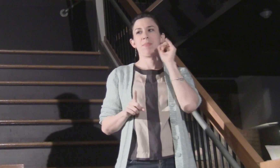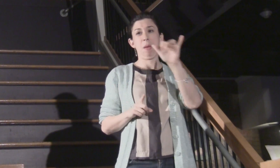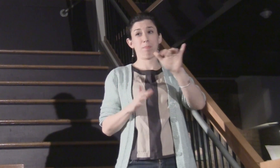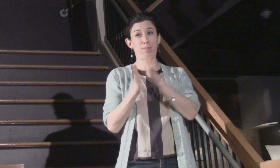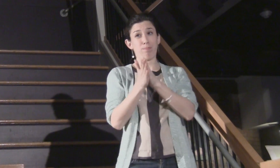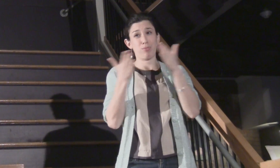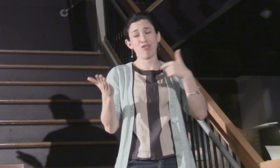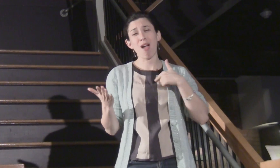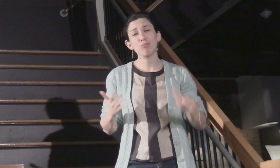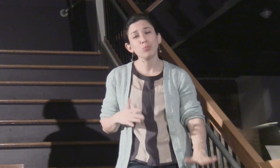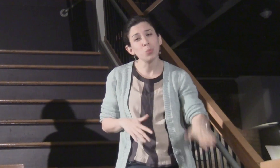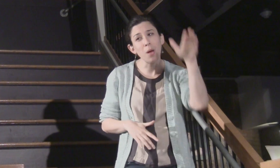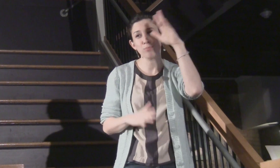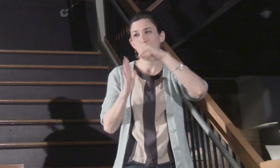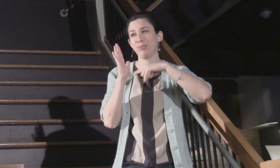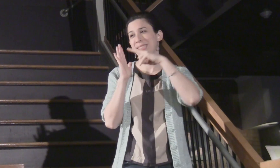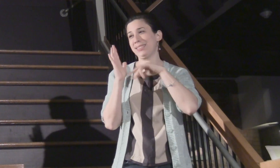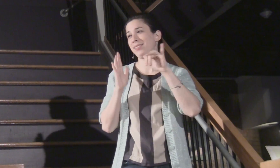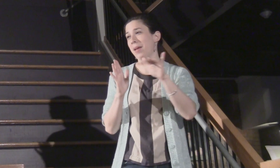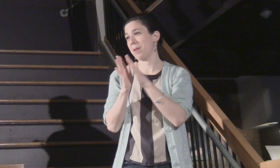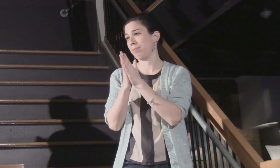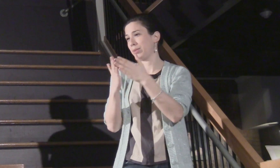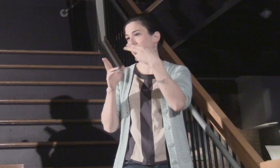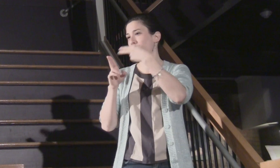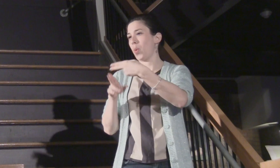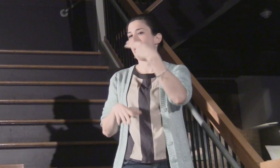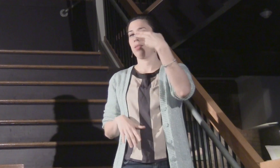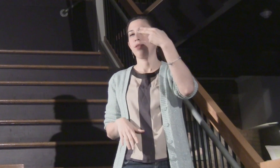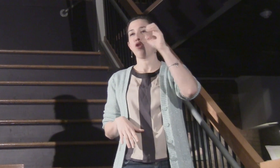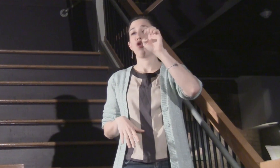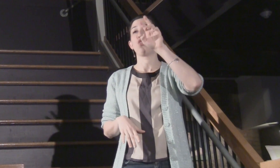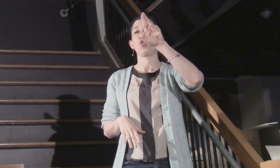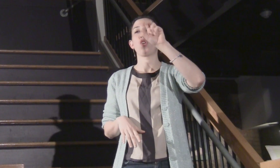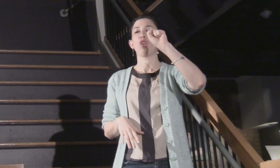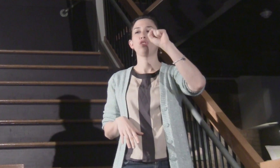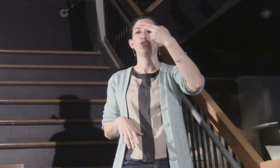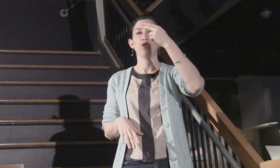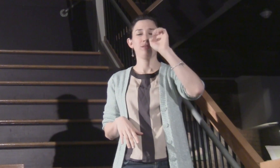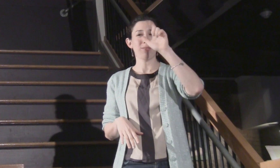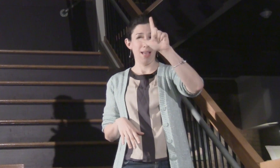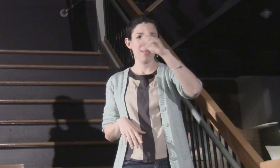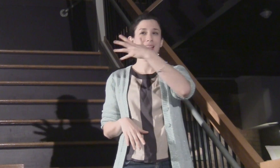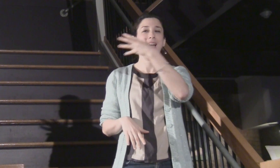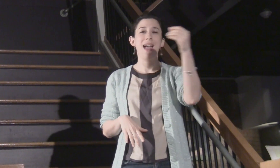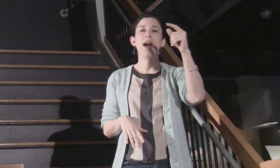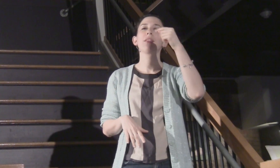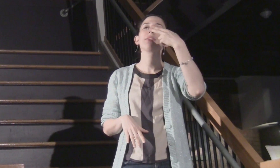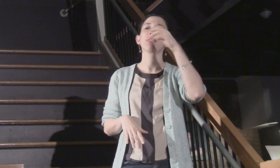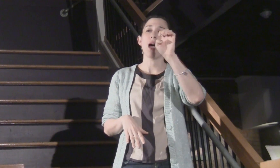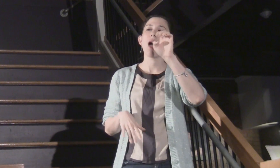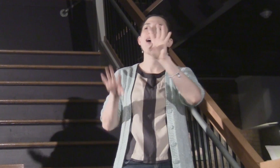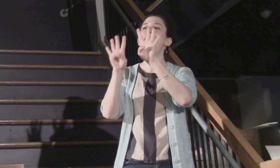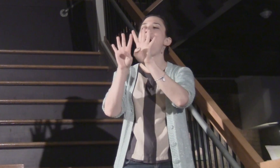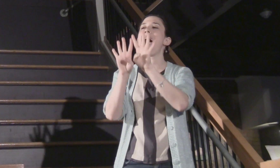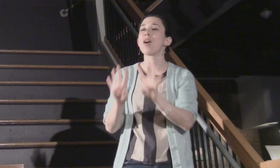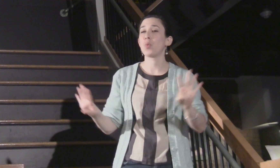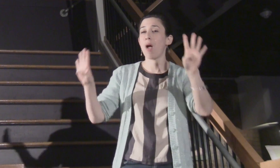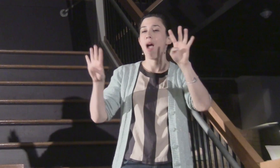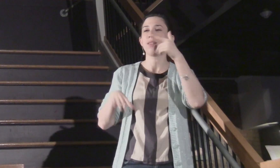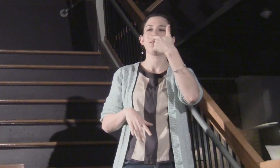ASL and visual. From that book, growing up, I read that book, and it's called Herschel and the